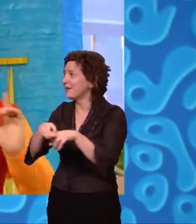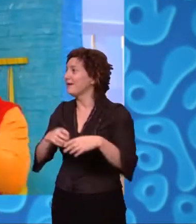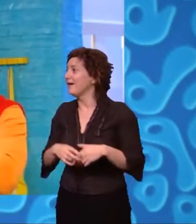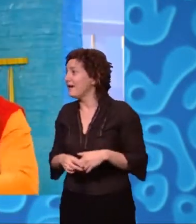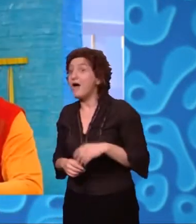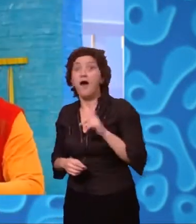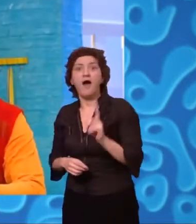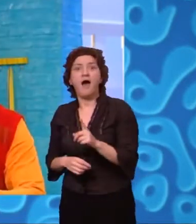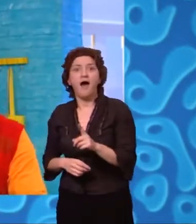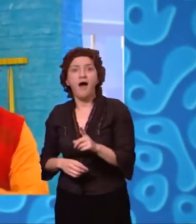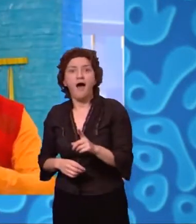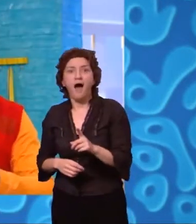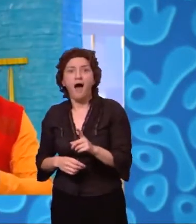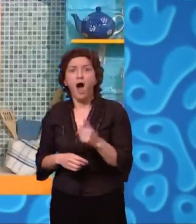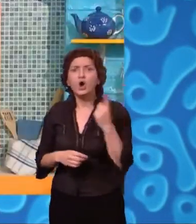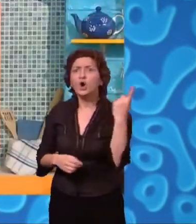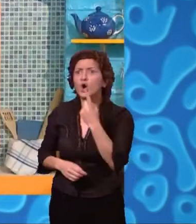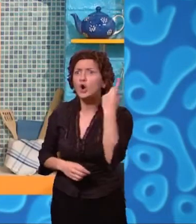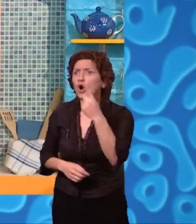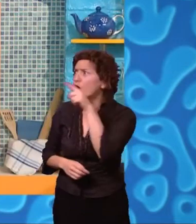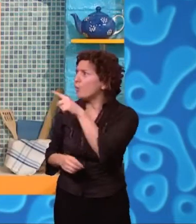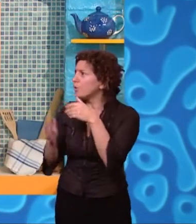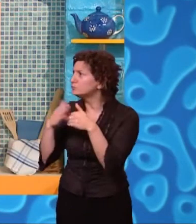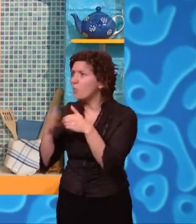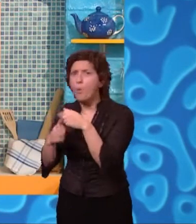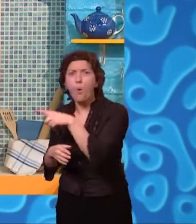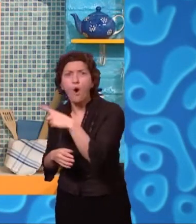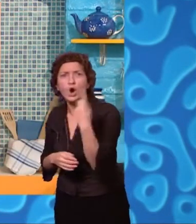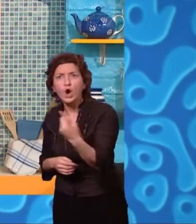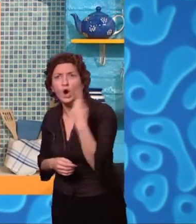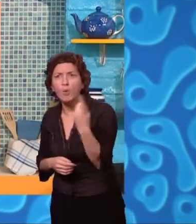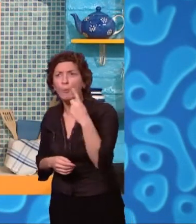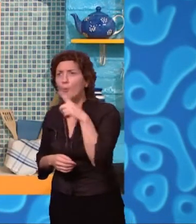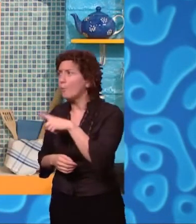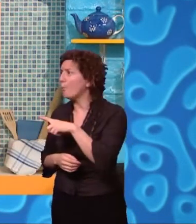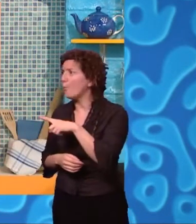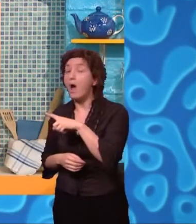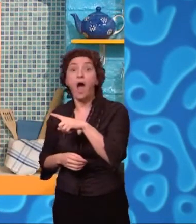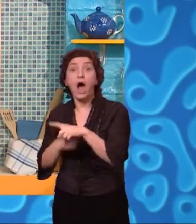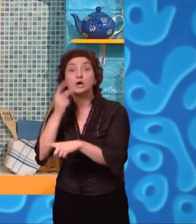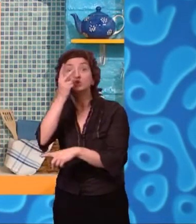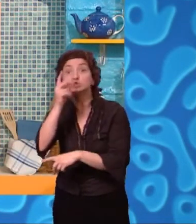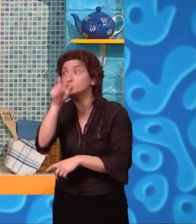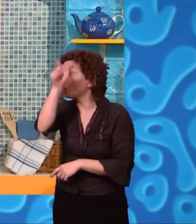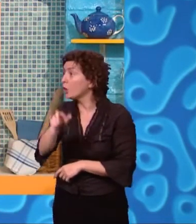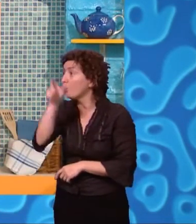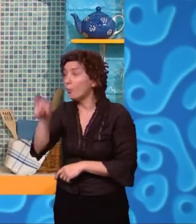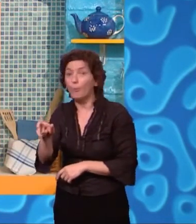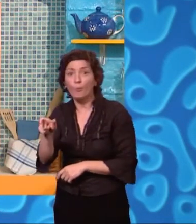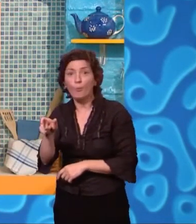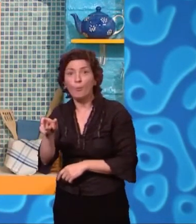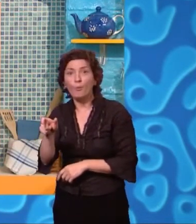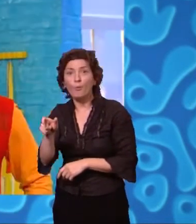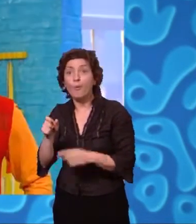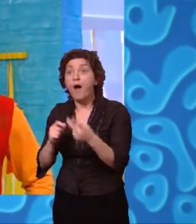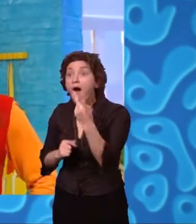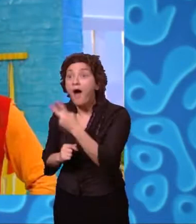So, who's our customer today, Small? Well, we've got two customers today, Ben, and they're